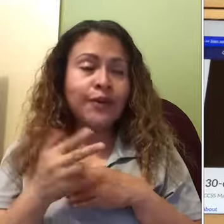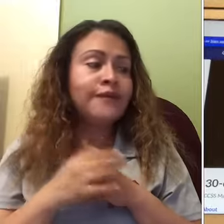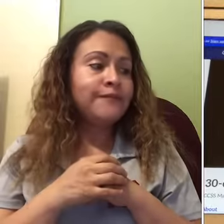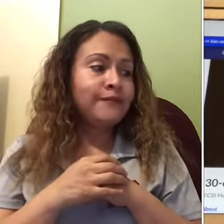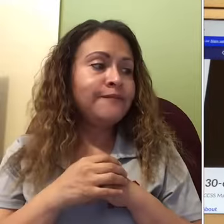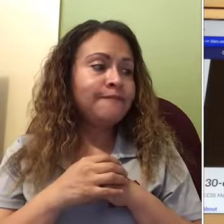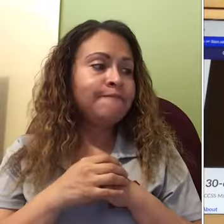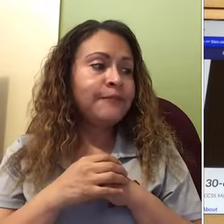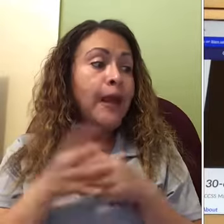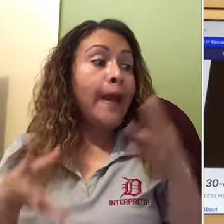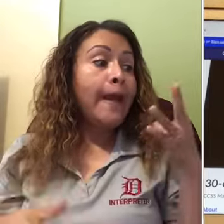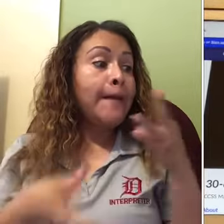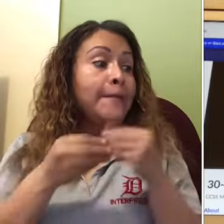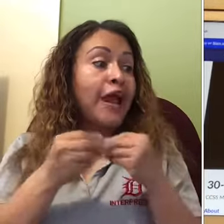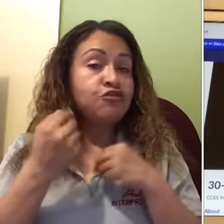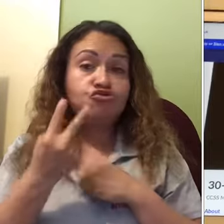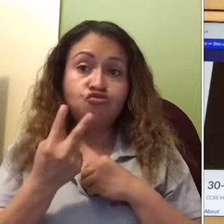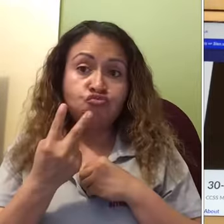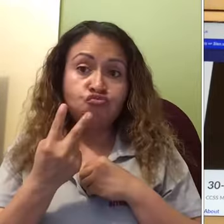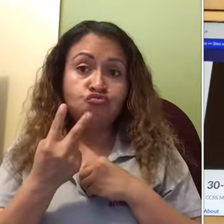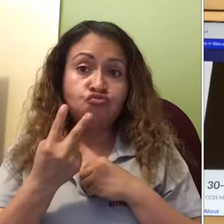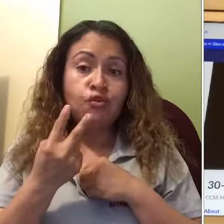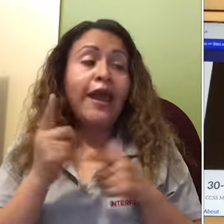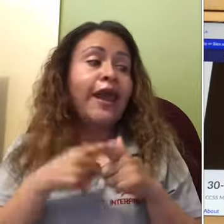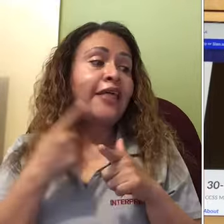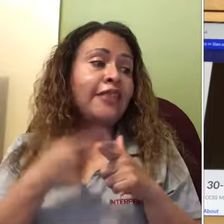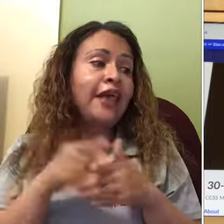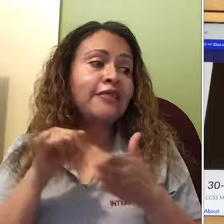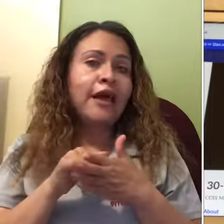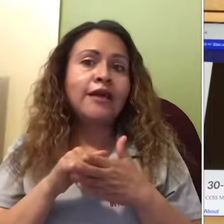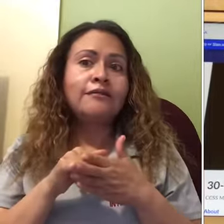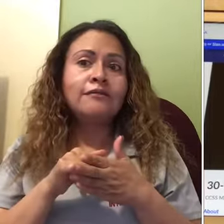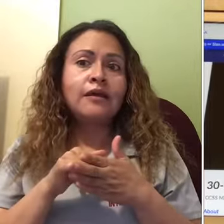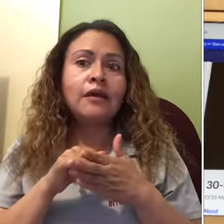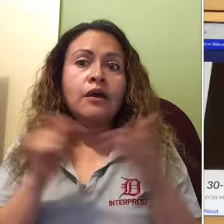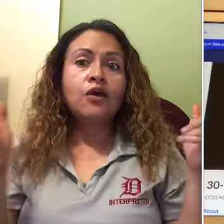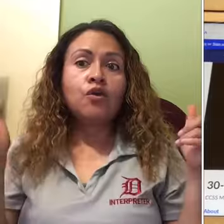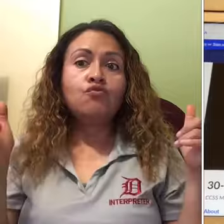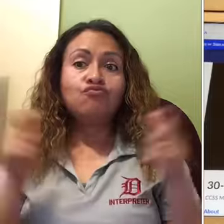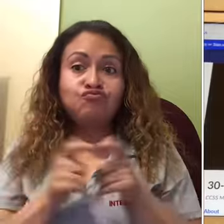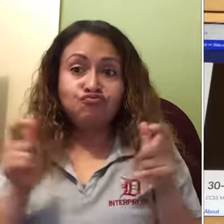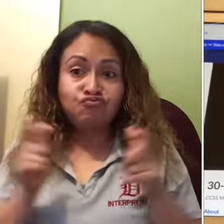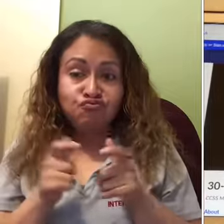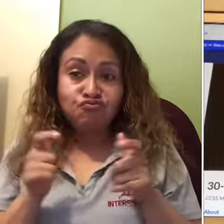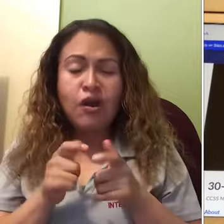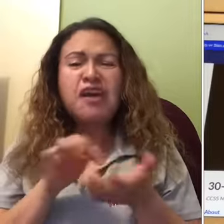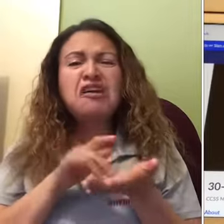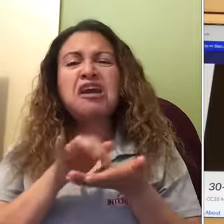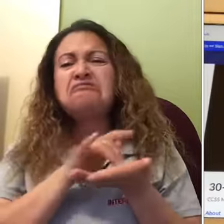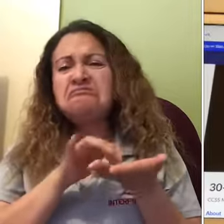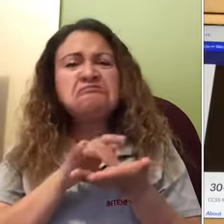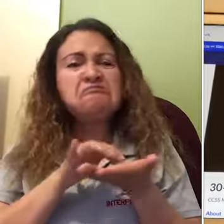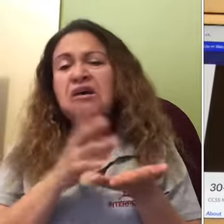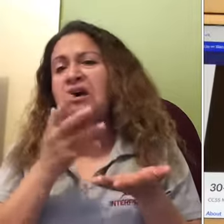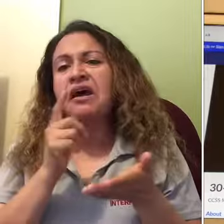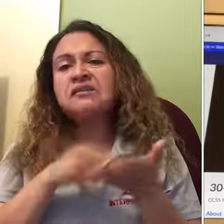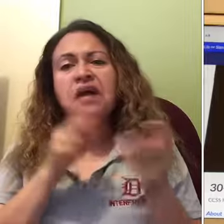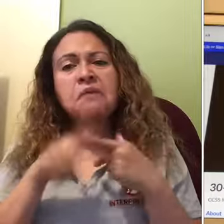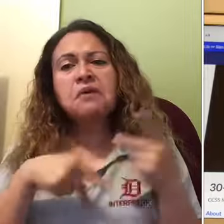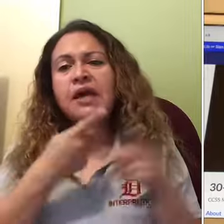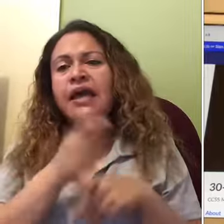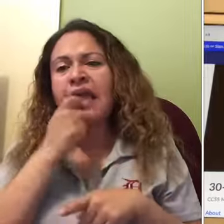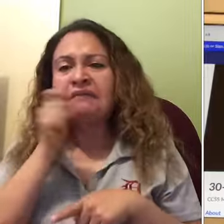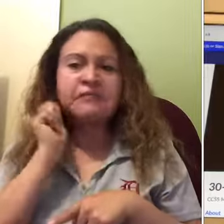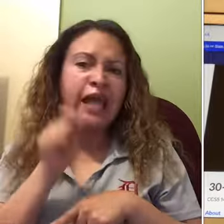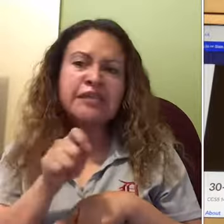3, plus 2. And now this just boils down to simplifying radicals. You can take a calculator out and get some type of decimal or